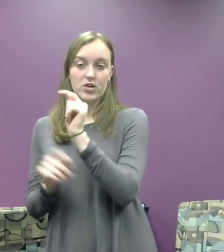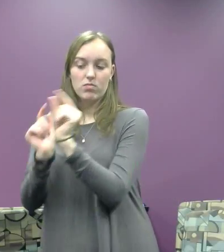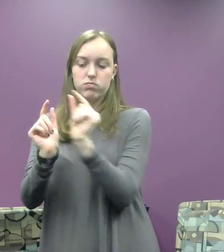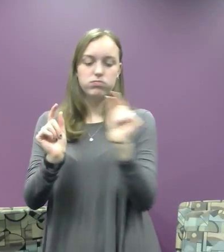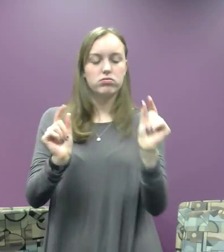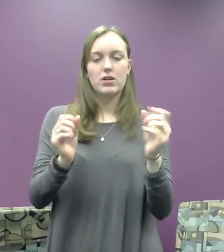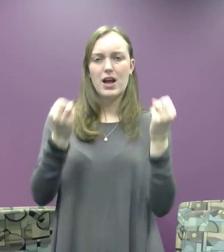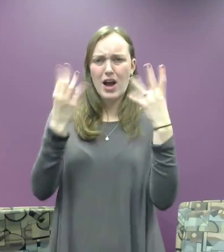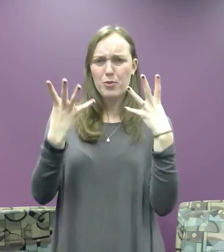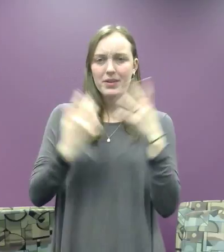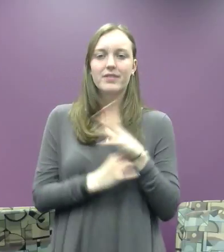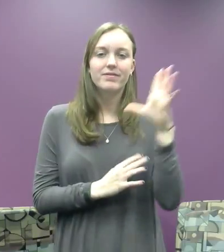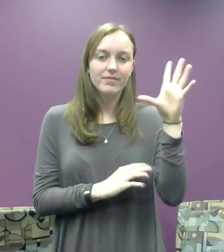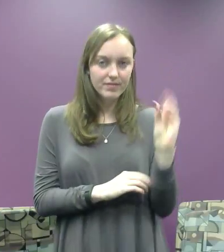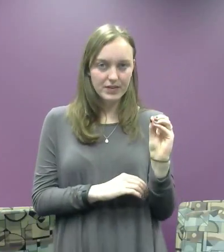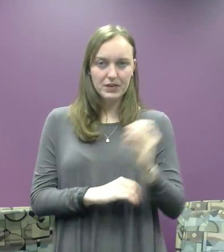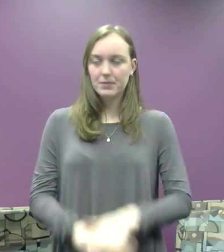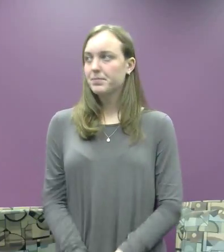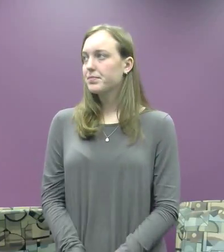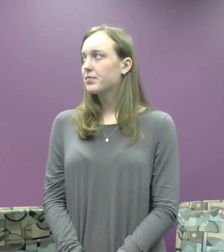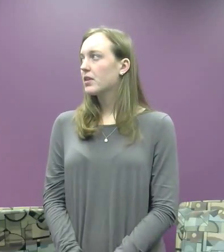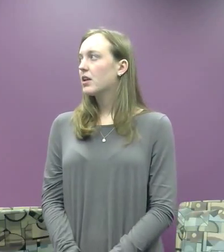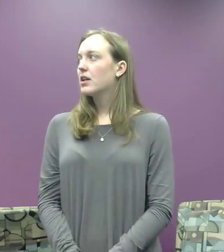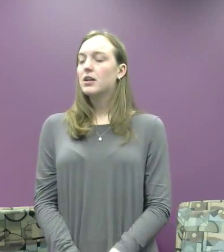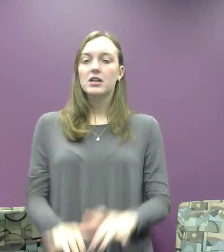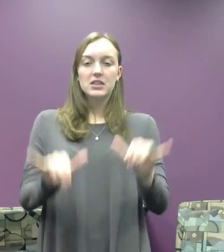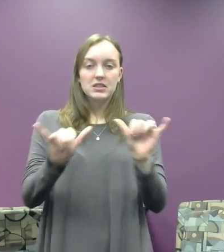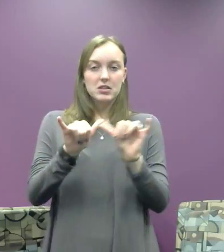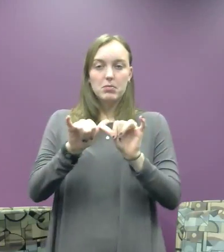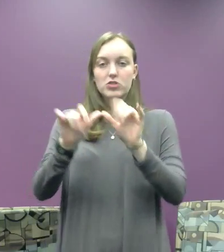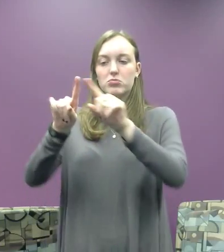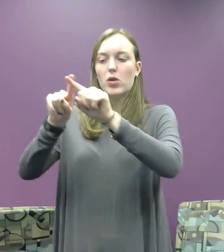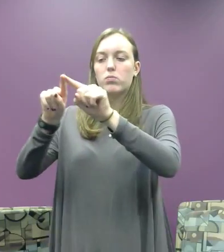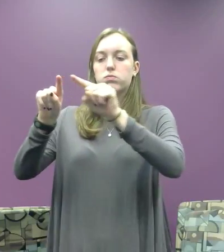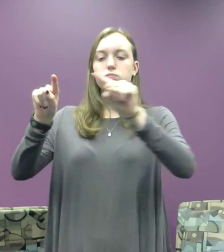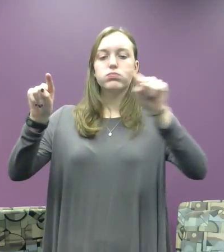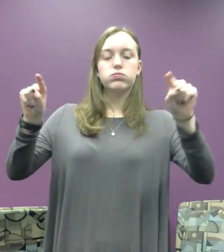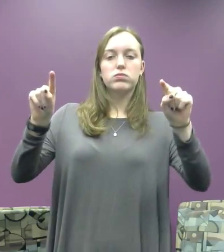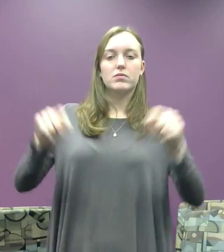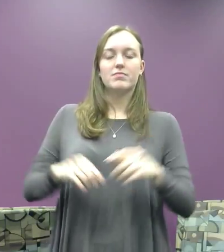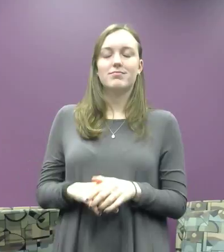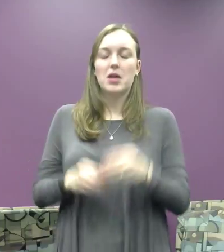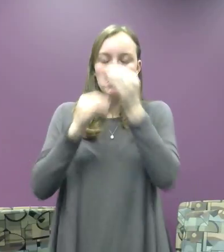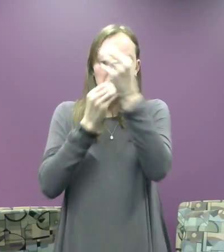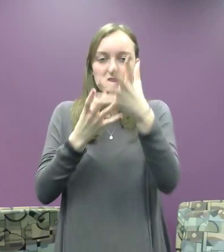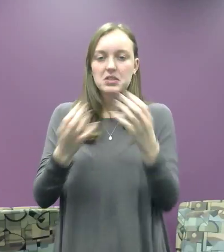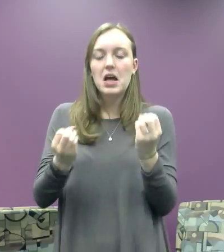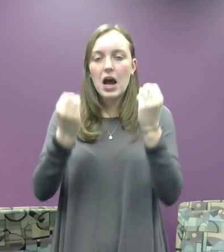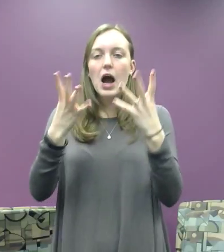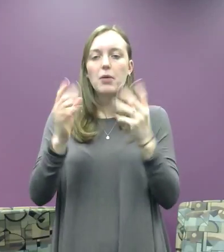of them along that side. So the measurement of that side will tell us how many segments are there of a given side.